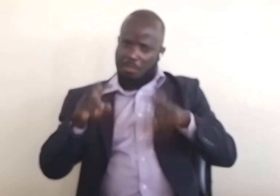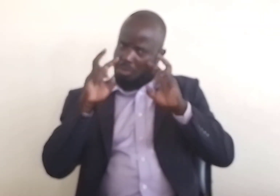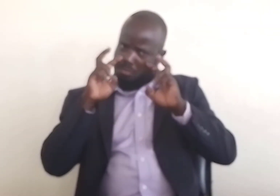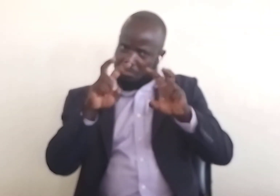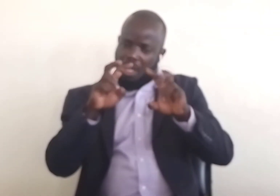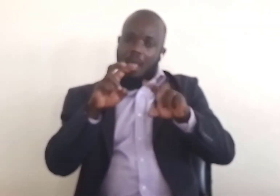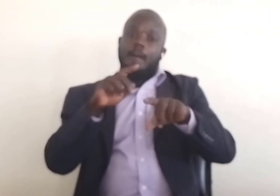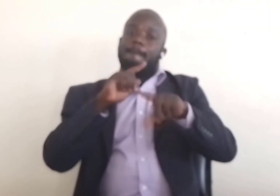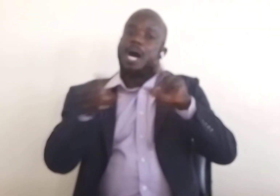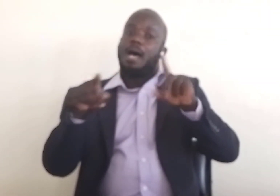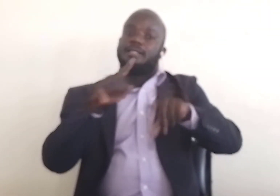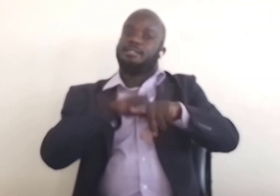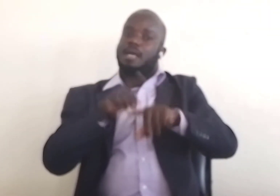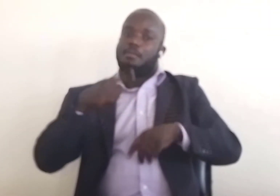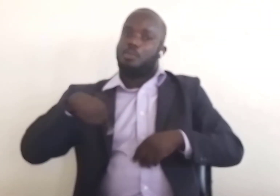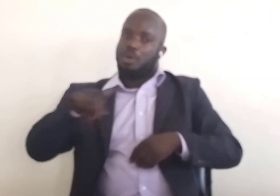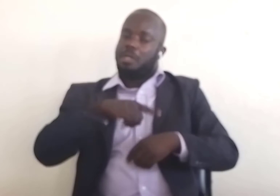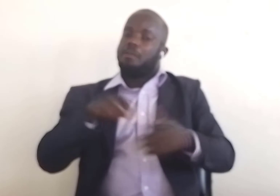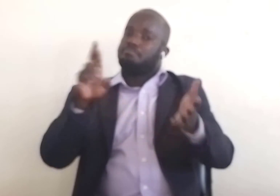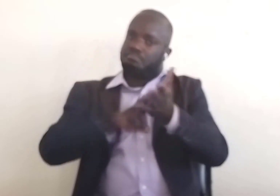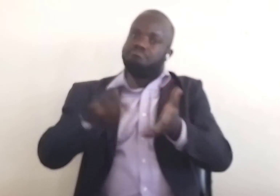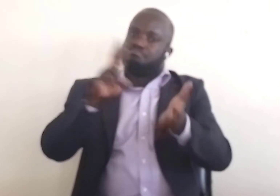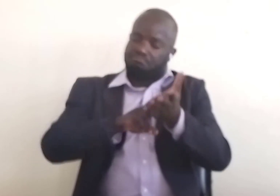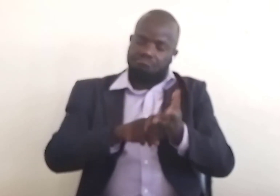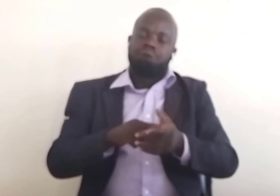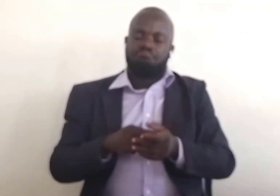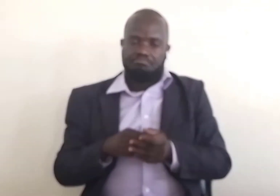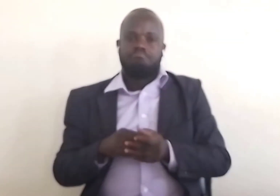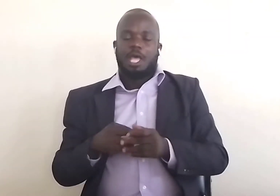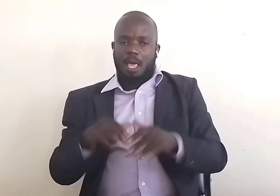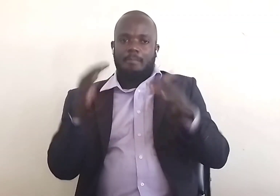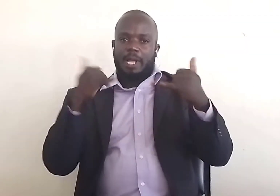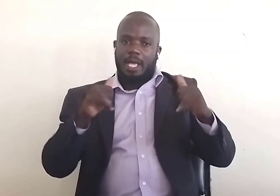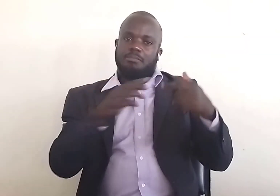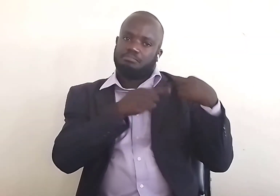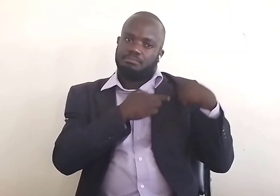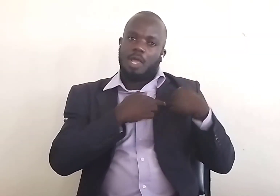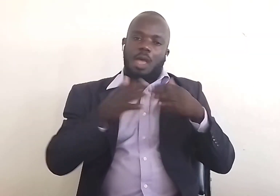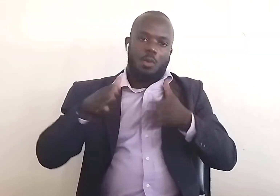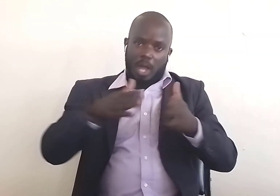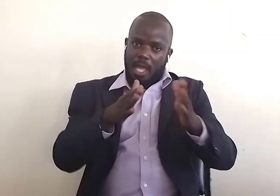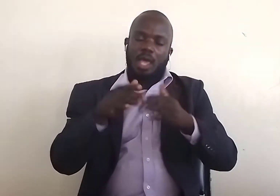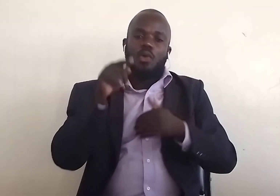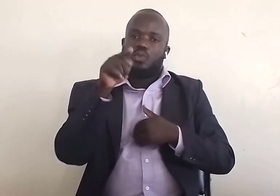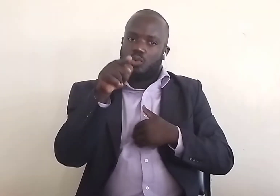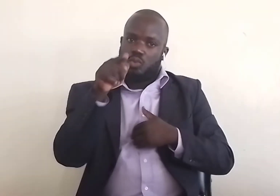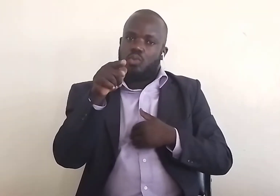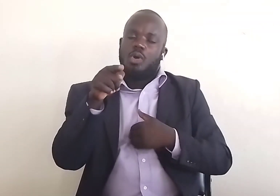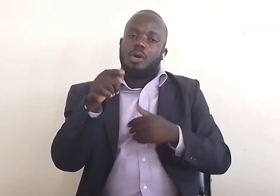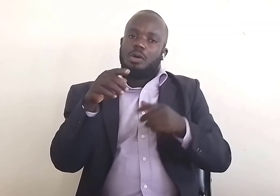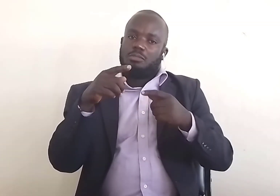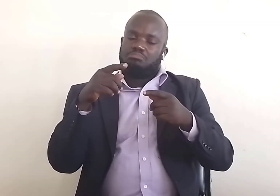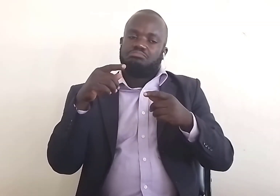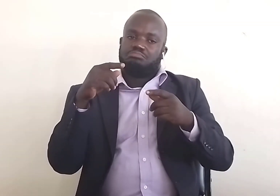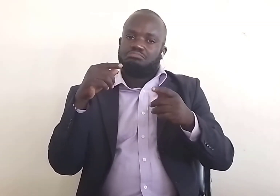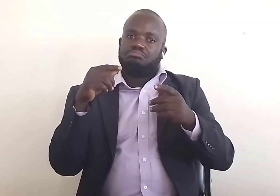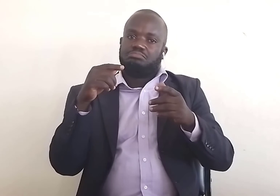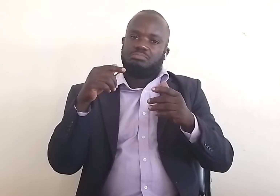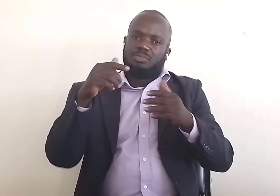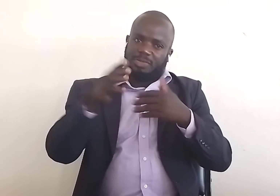moment, but when repeated over time, plays a significant role in the way your brand is etched in their minds.